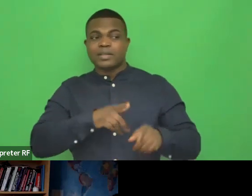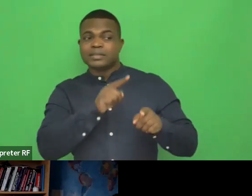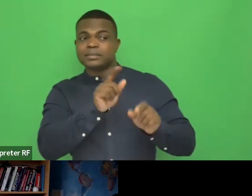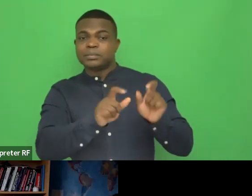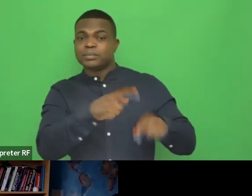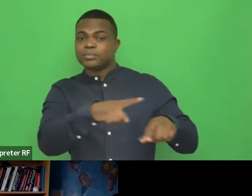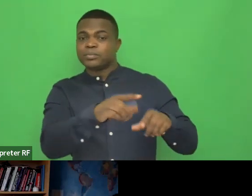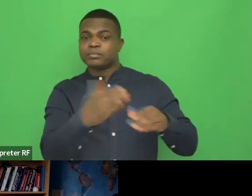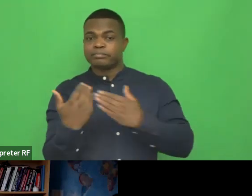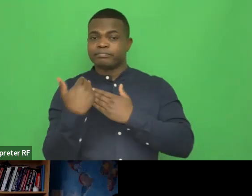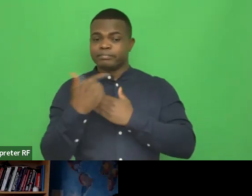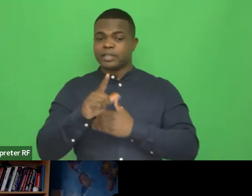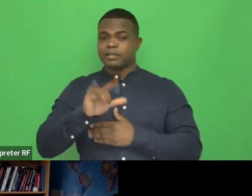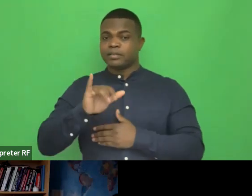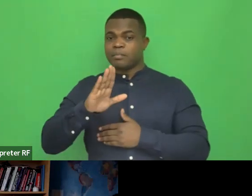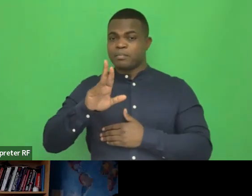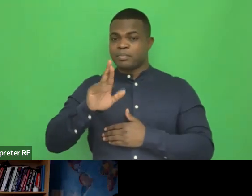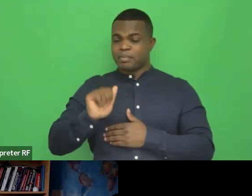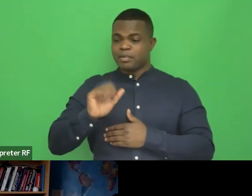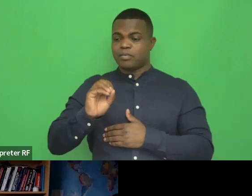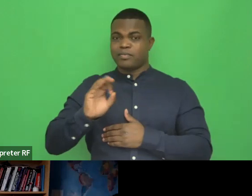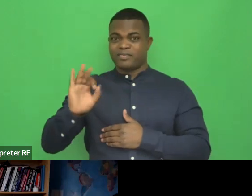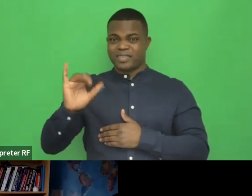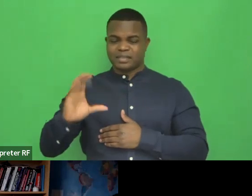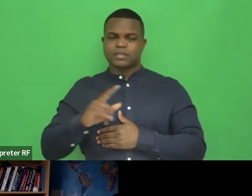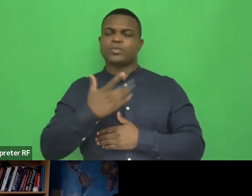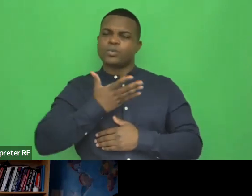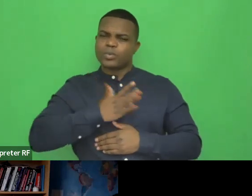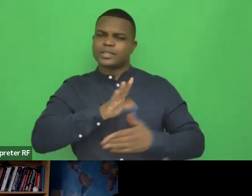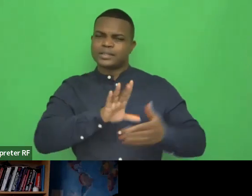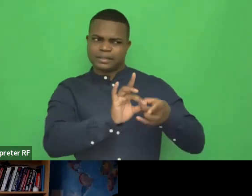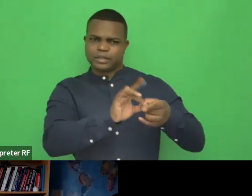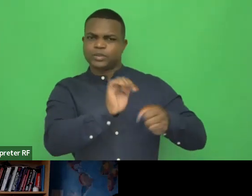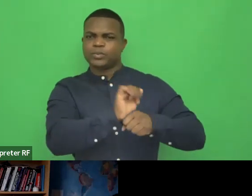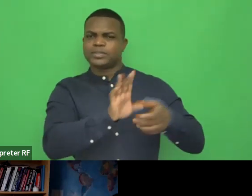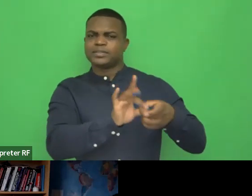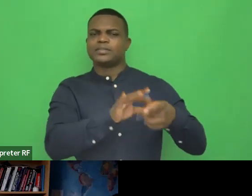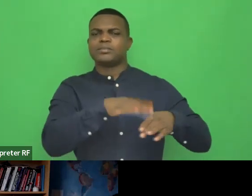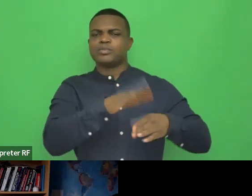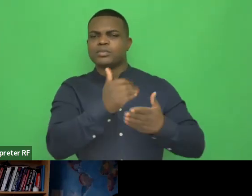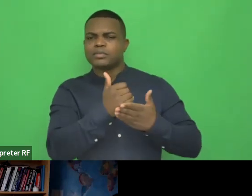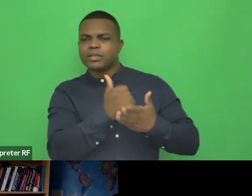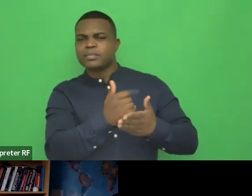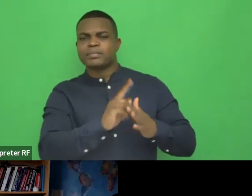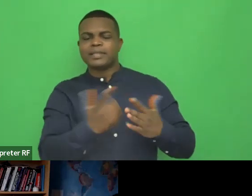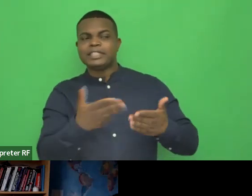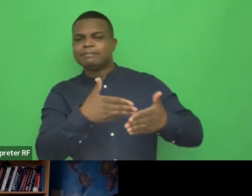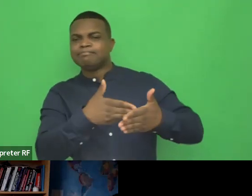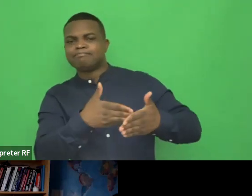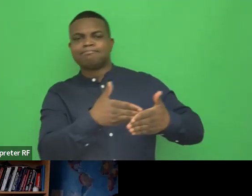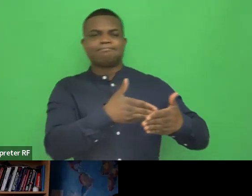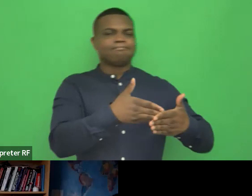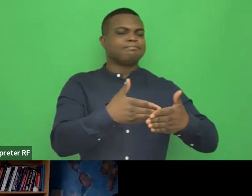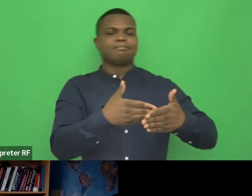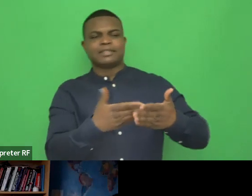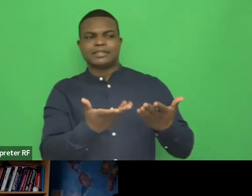LibreOffice, use Word to EPUB. You can make free EPUB, which you can then read in a free EPUB reader. Yeah. Isn't it? Free is great.